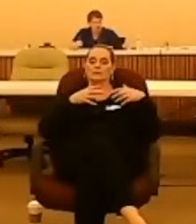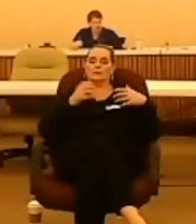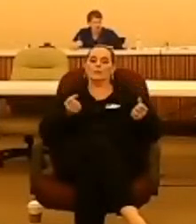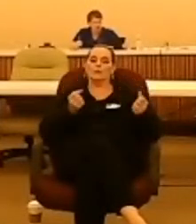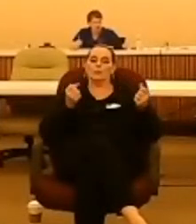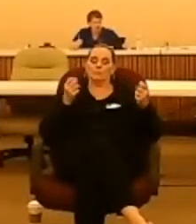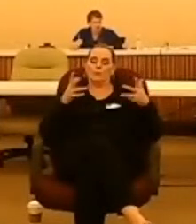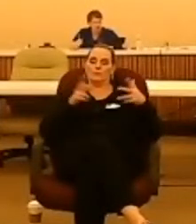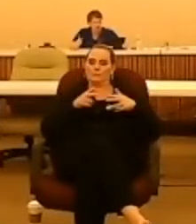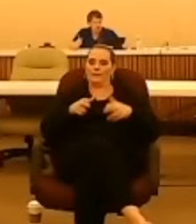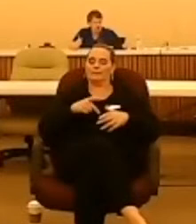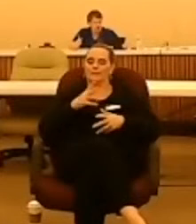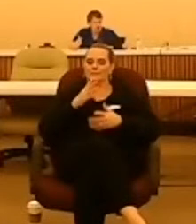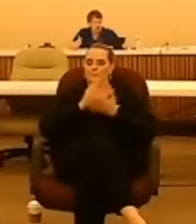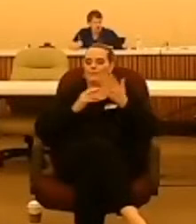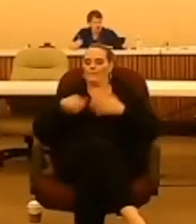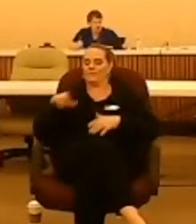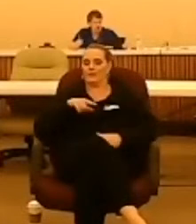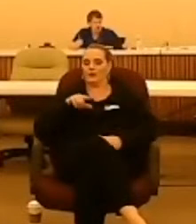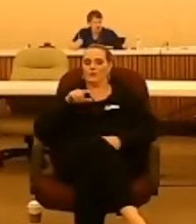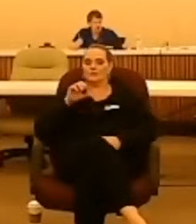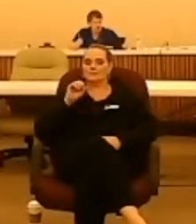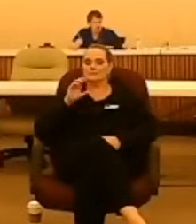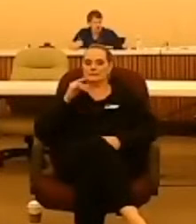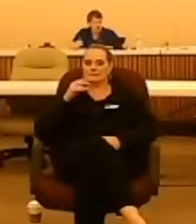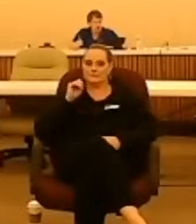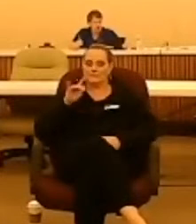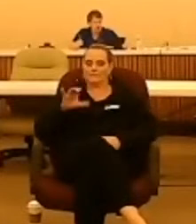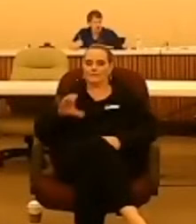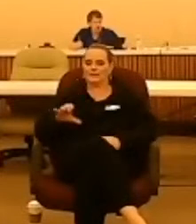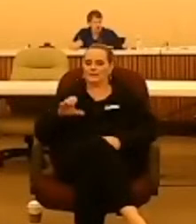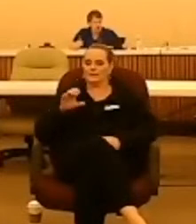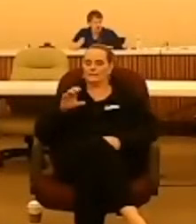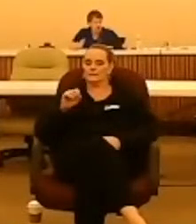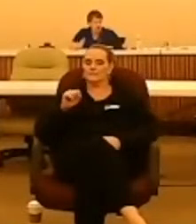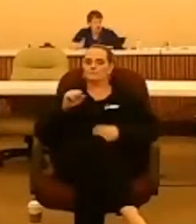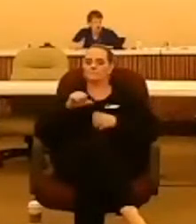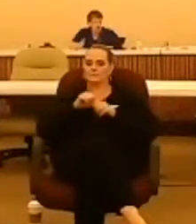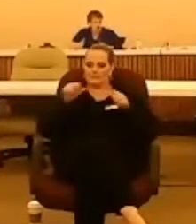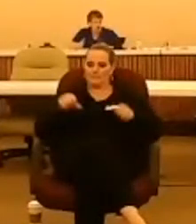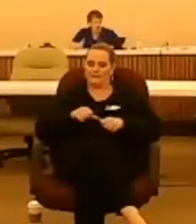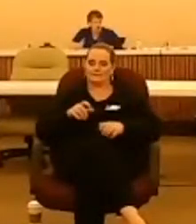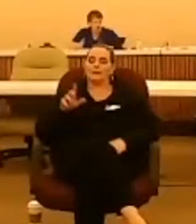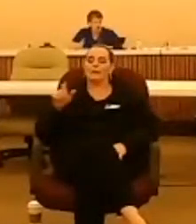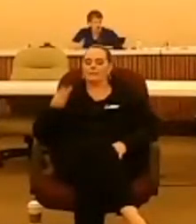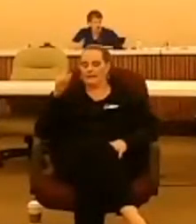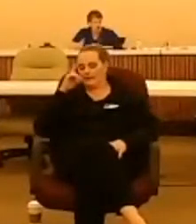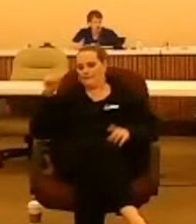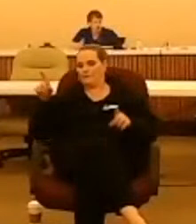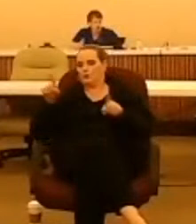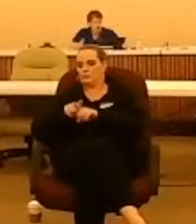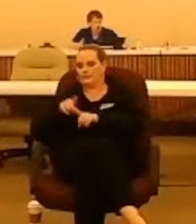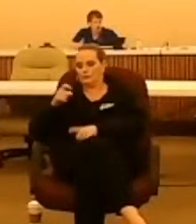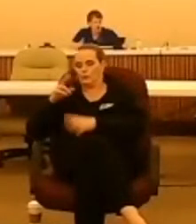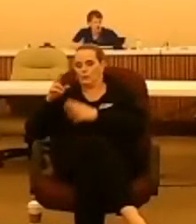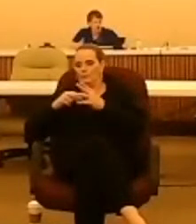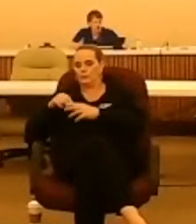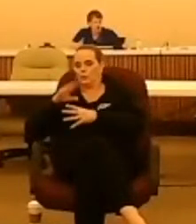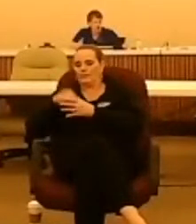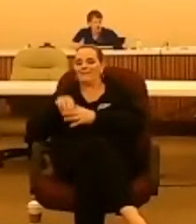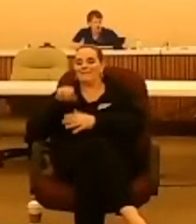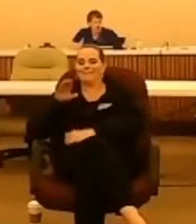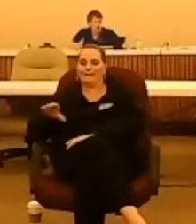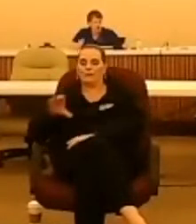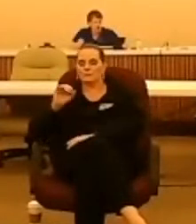civic space, they have agreed to be the ones to build it within their civic space. And